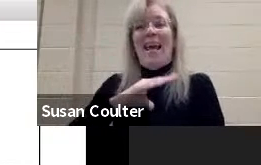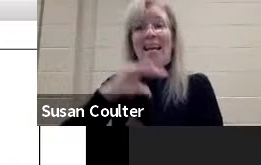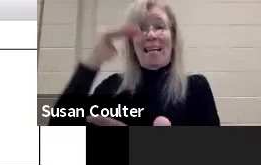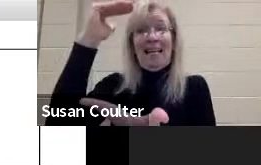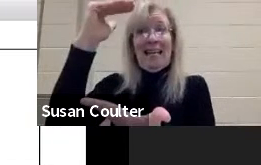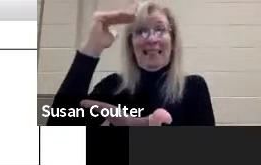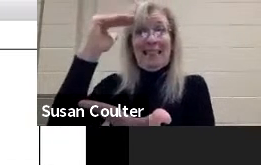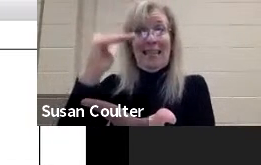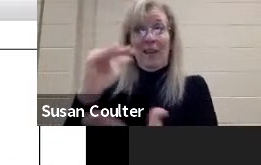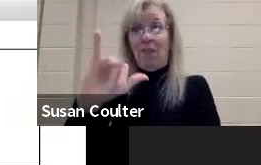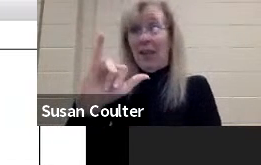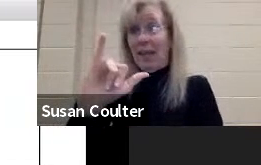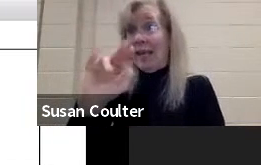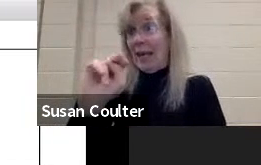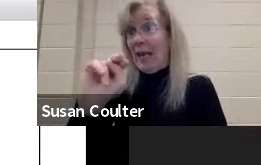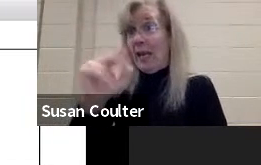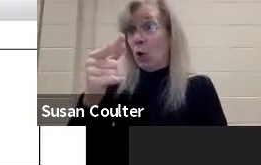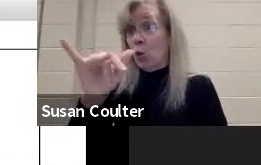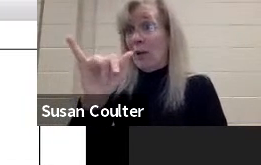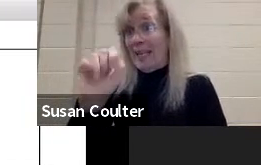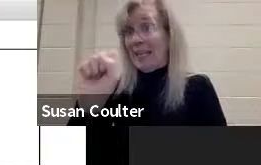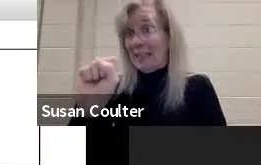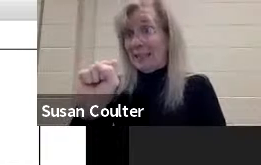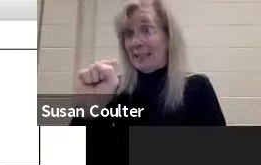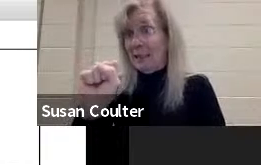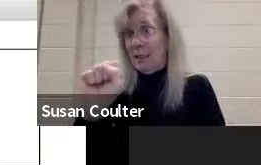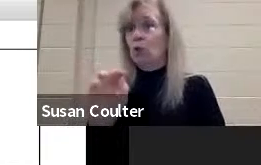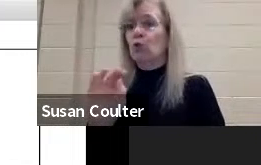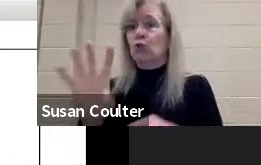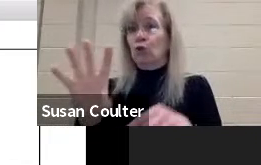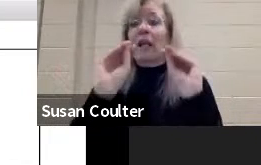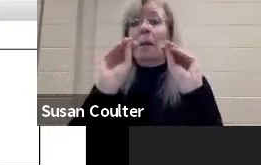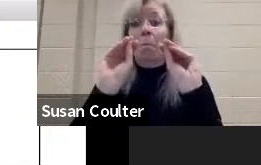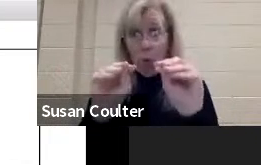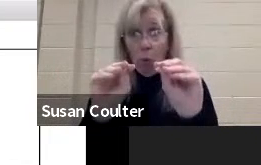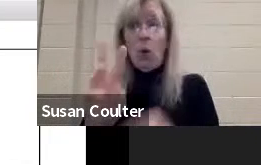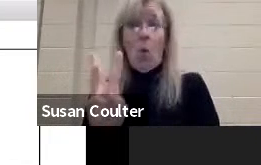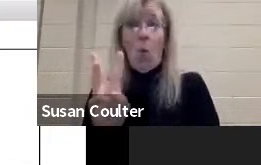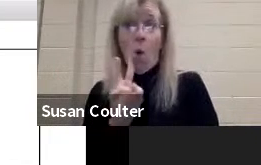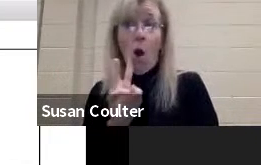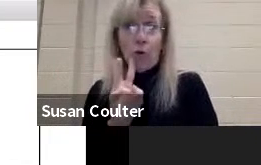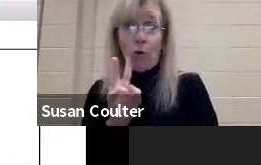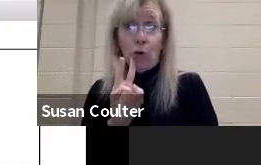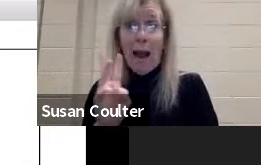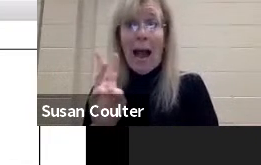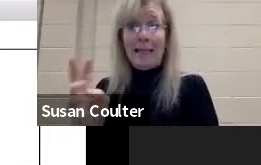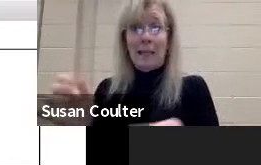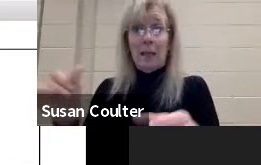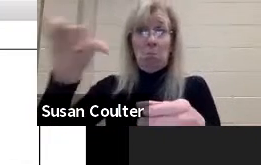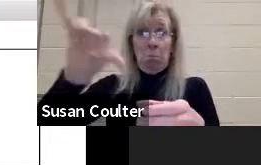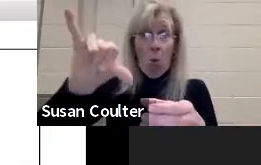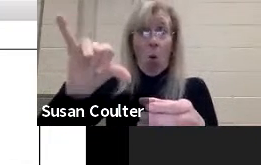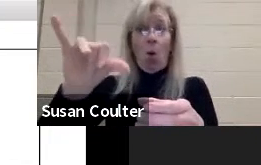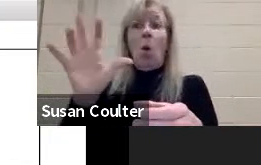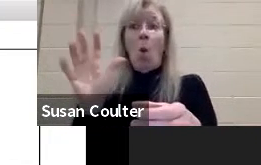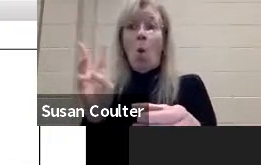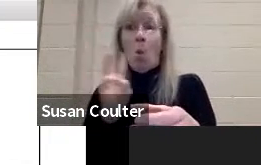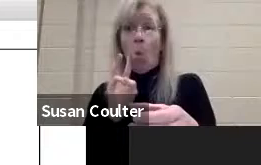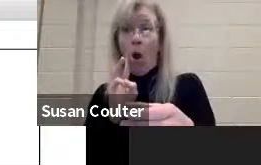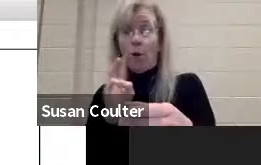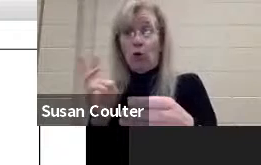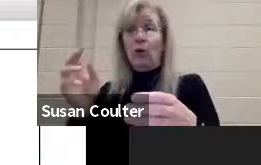where the lady listed the ingredients, she put water. I did